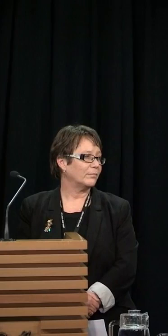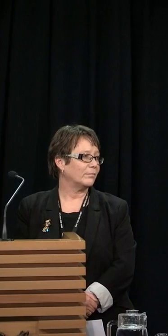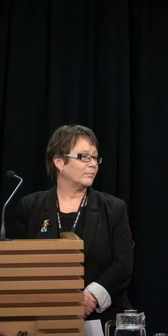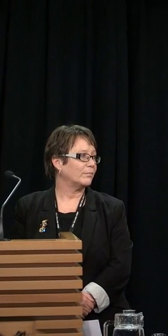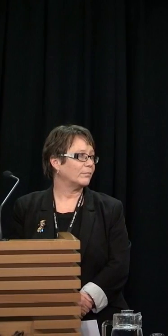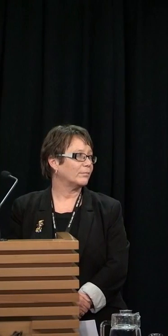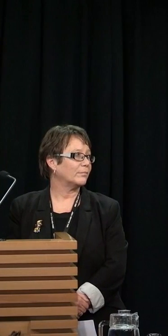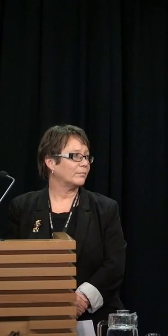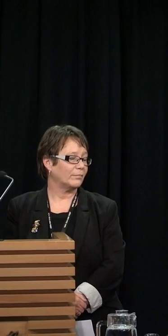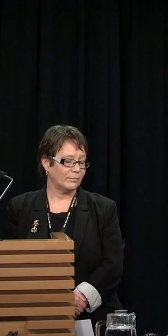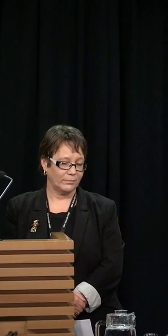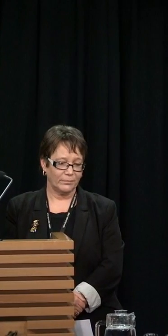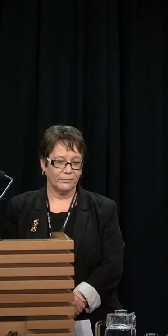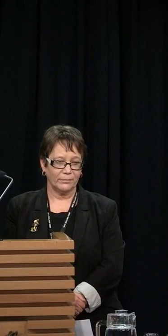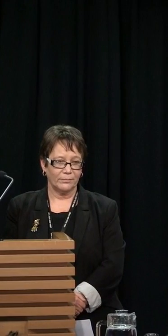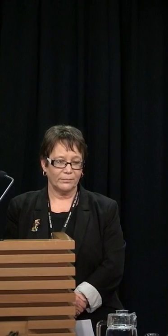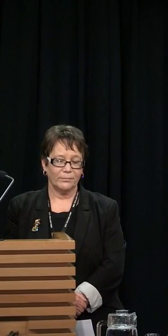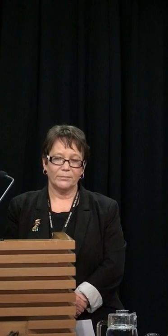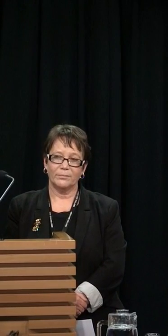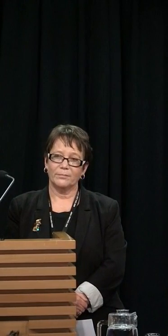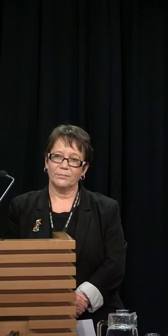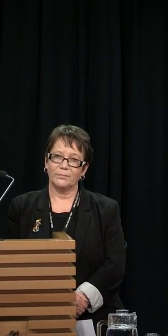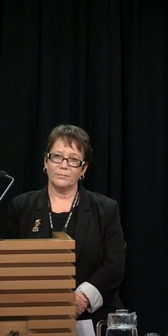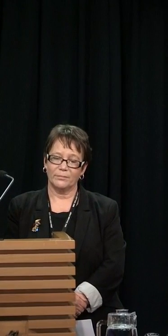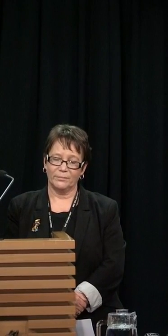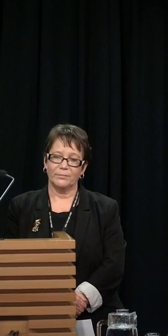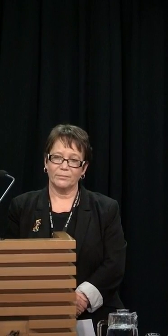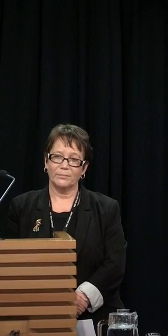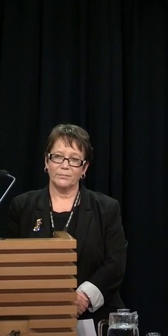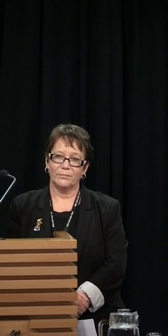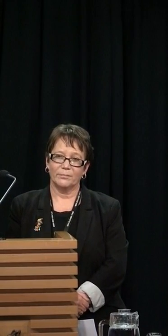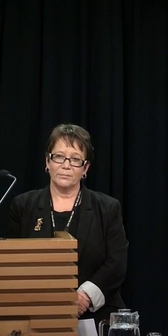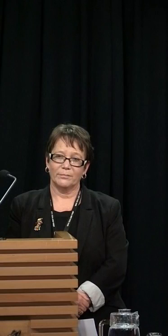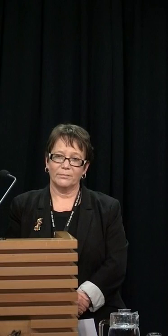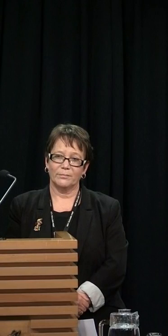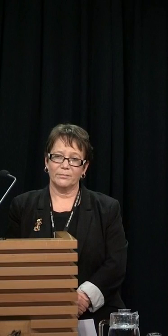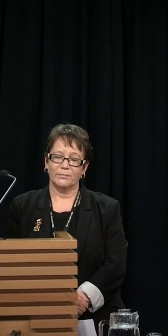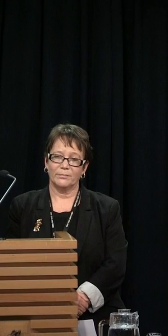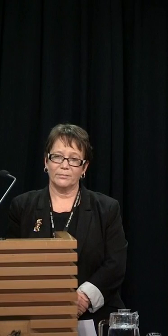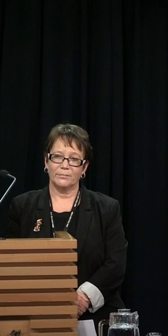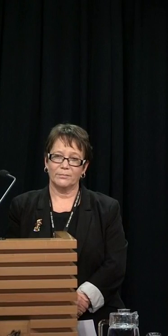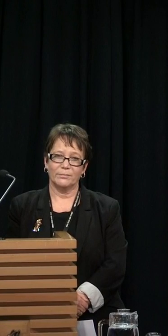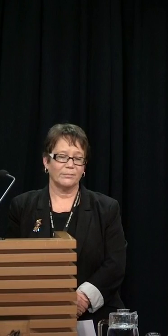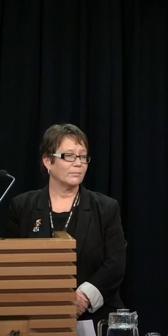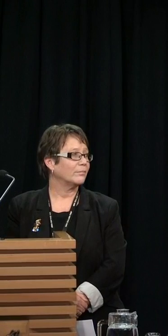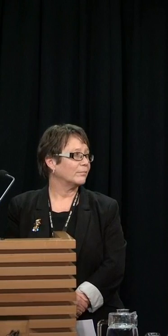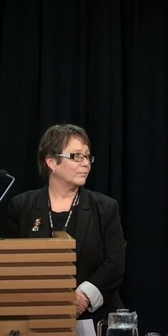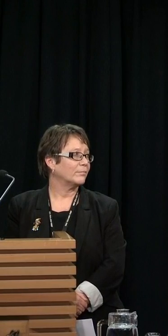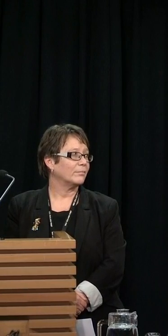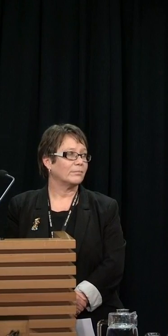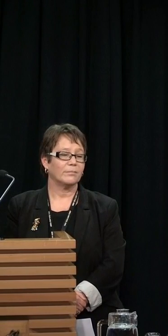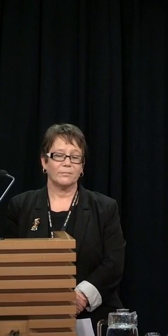from correspondence and statements in the press are to the effect that at least two of the